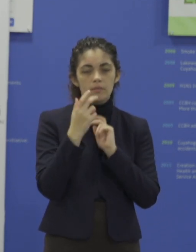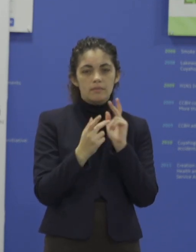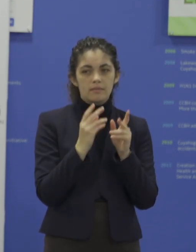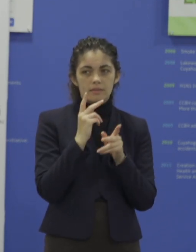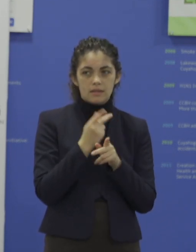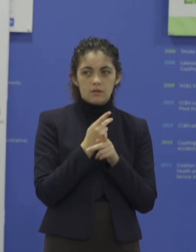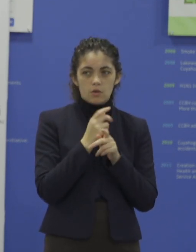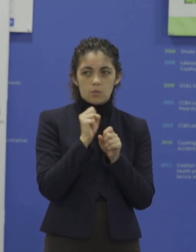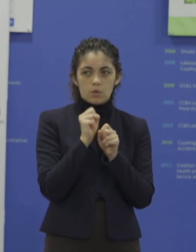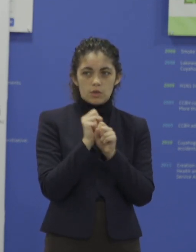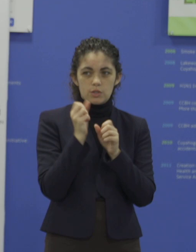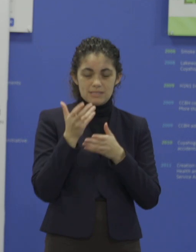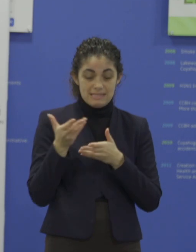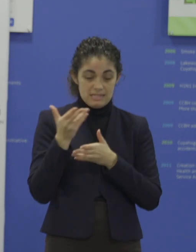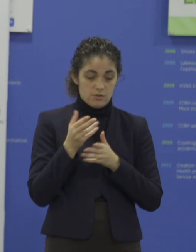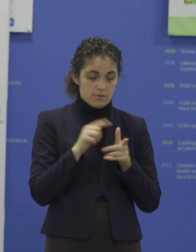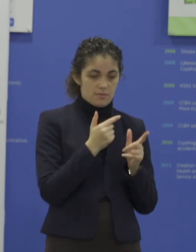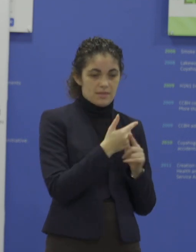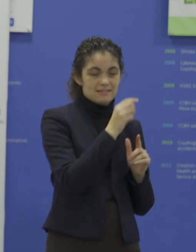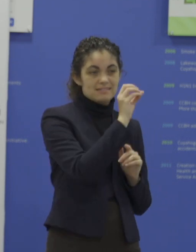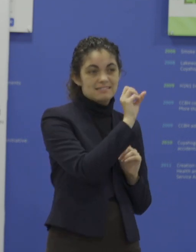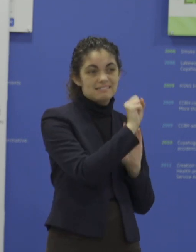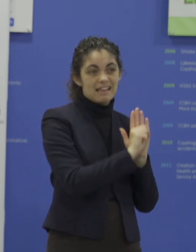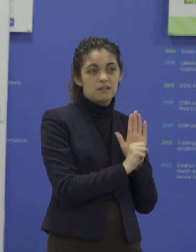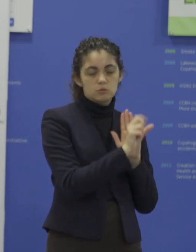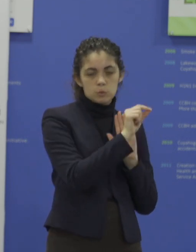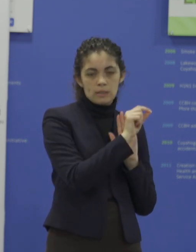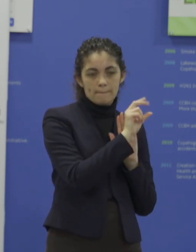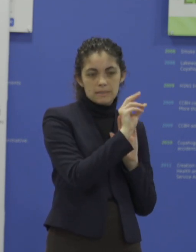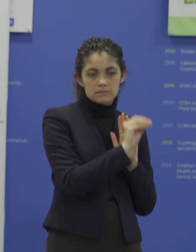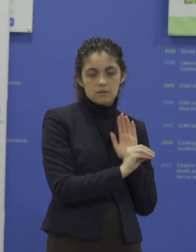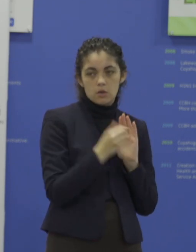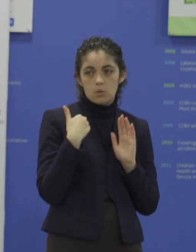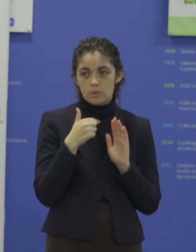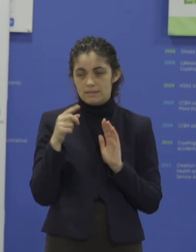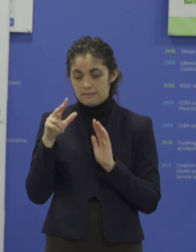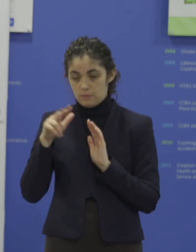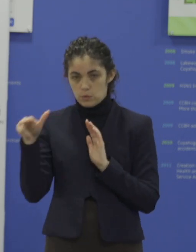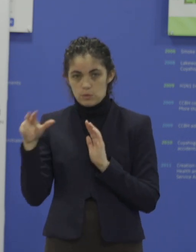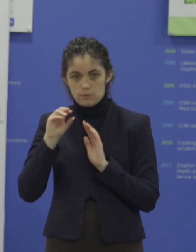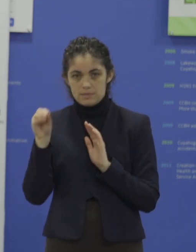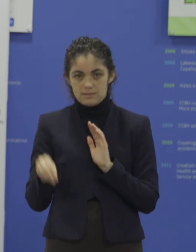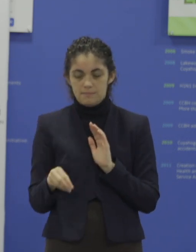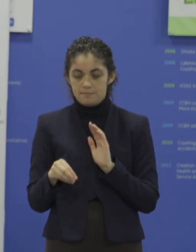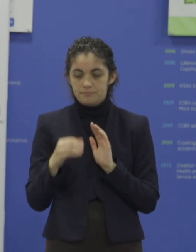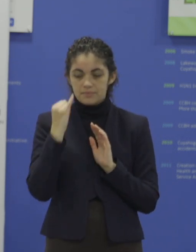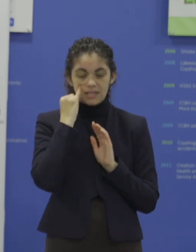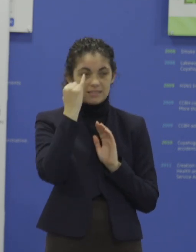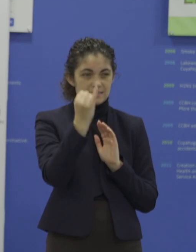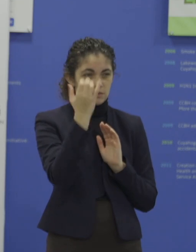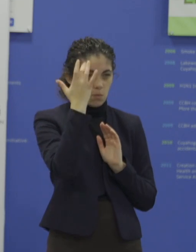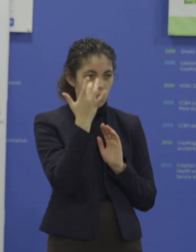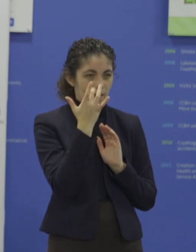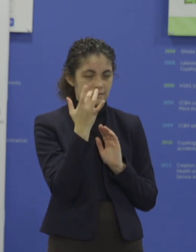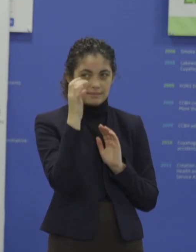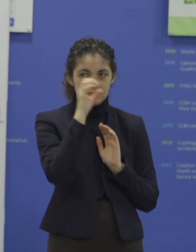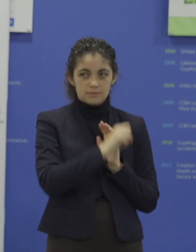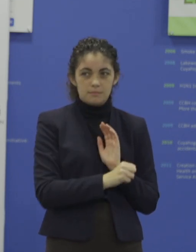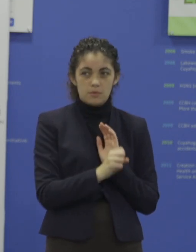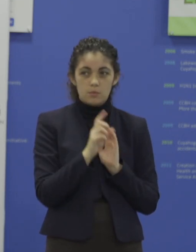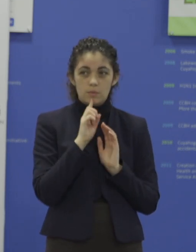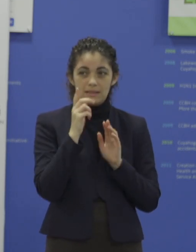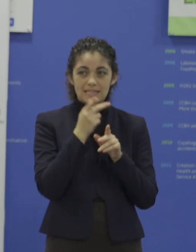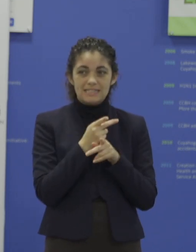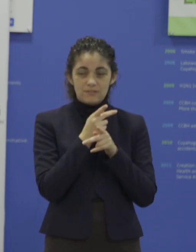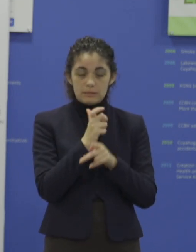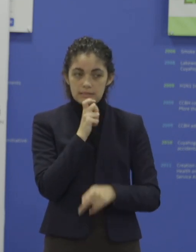higher here than the state number, which is 20%. So I can give you a couple ideas about why that's the case. I want to be really careful